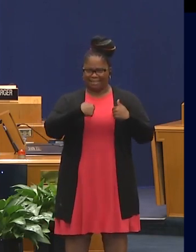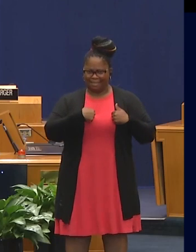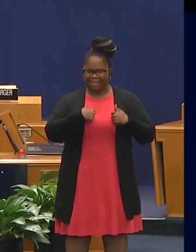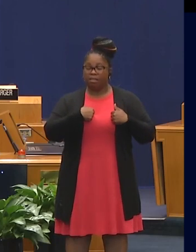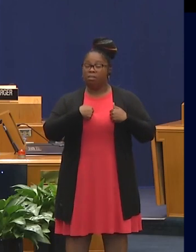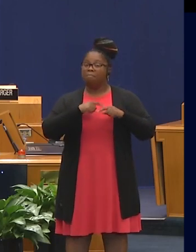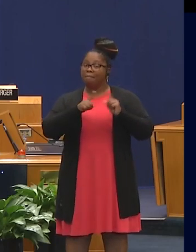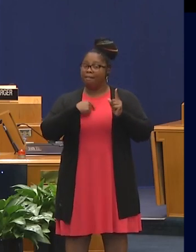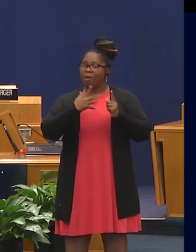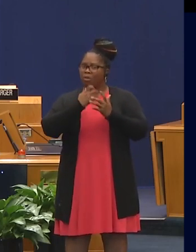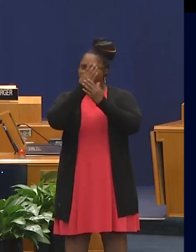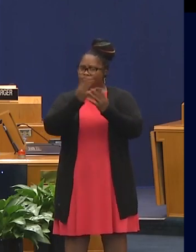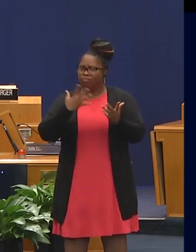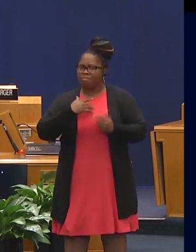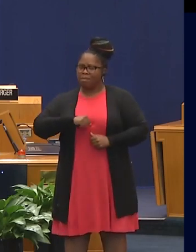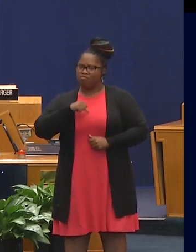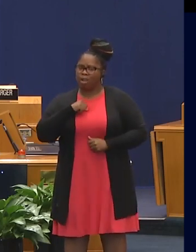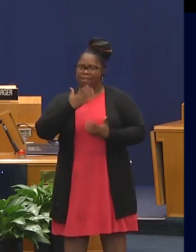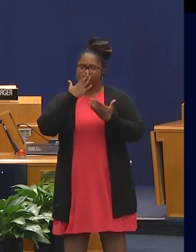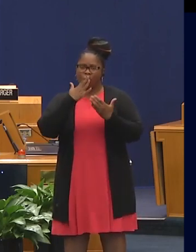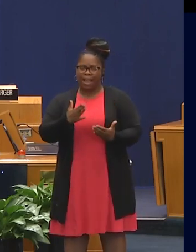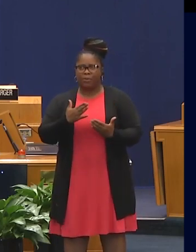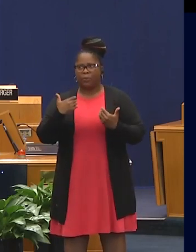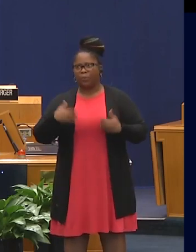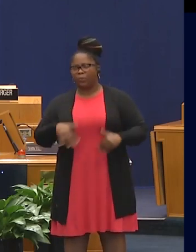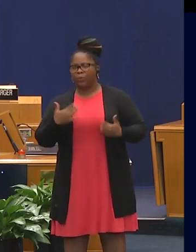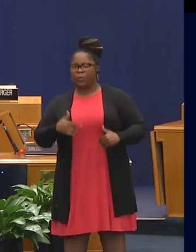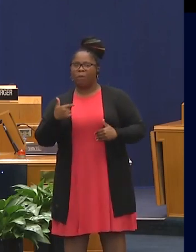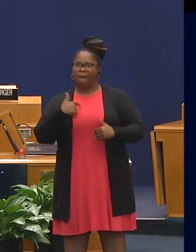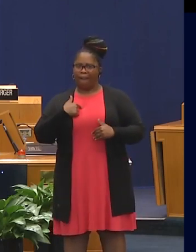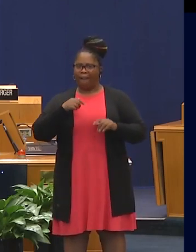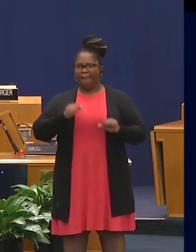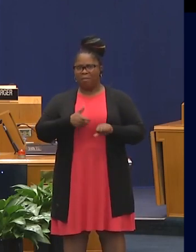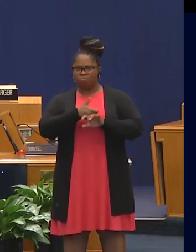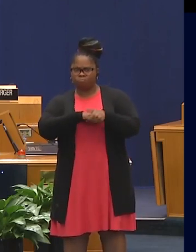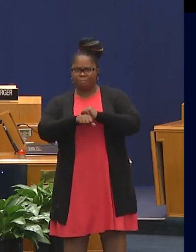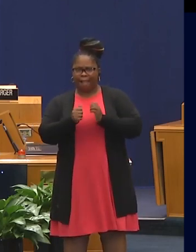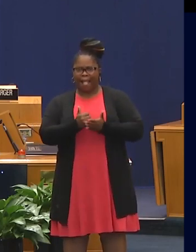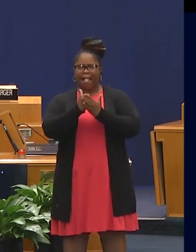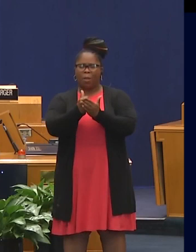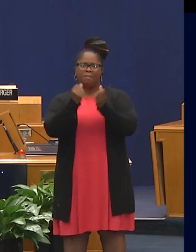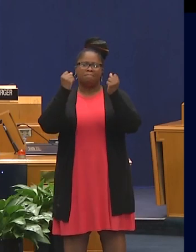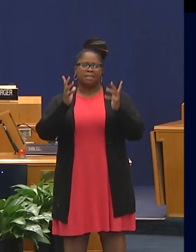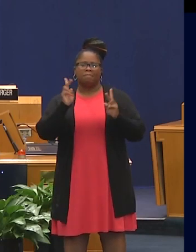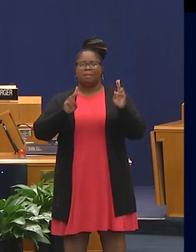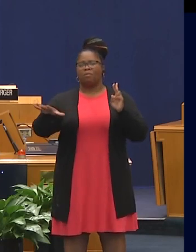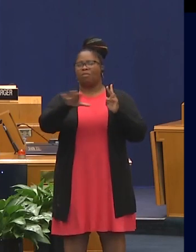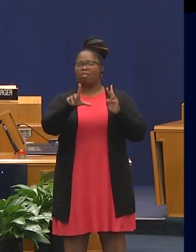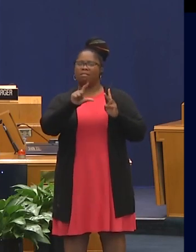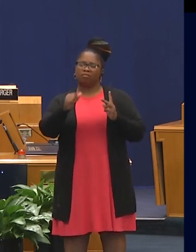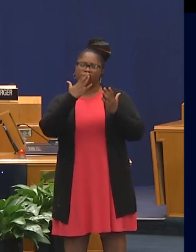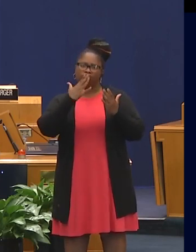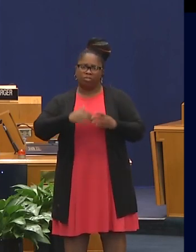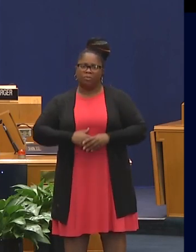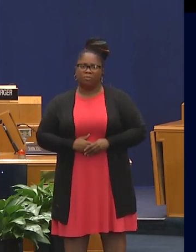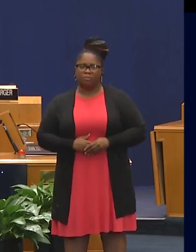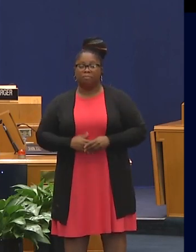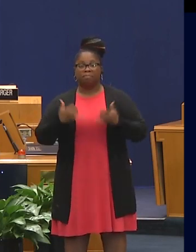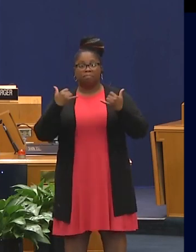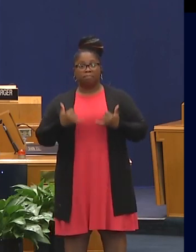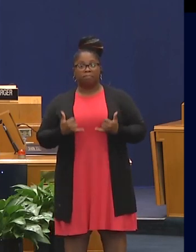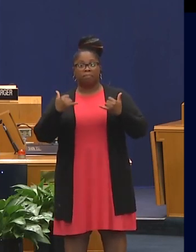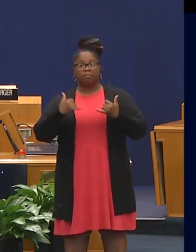the opportunity to play a part in such a monumental achievement for the residents of Los Angeles County. And at this point, I'm going